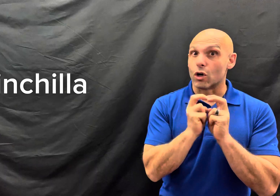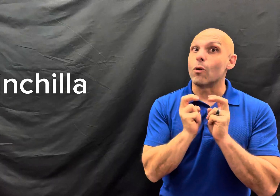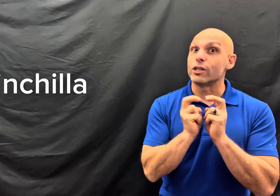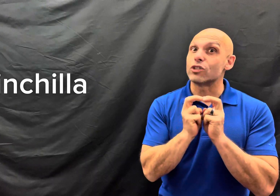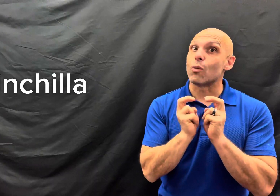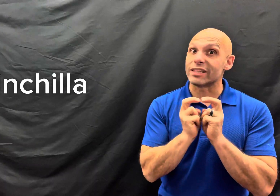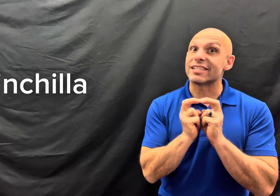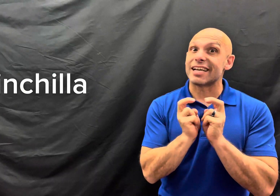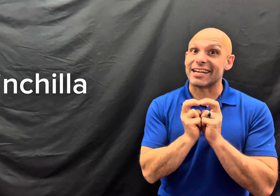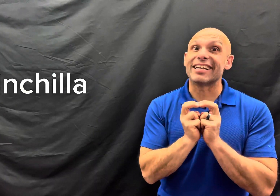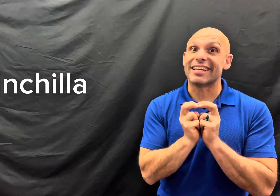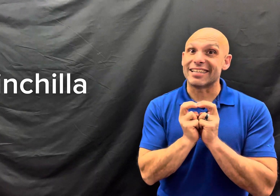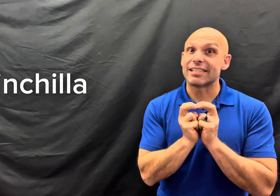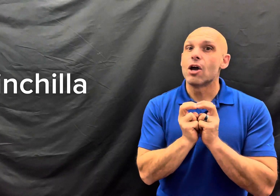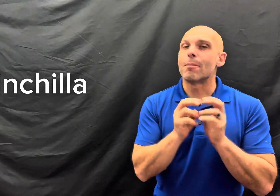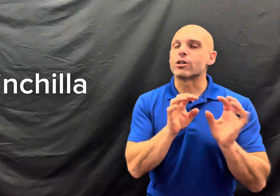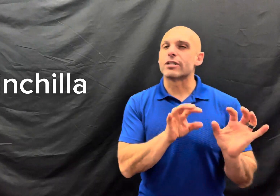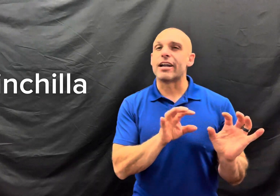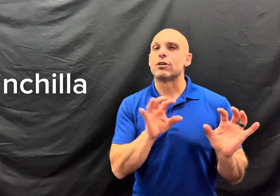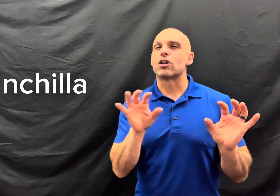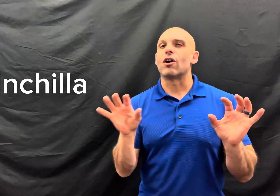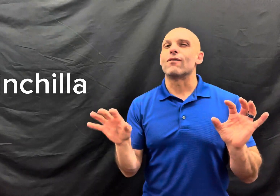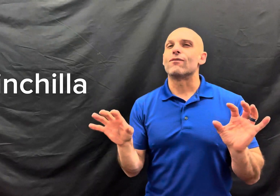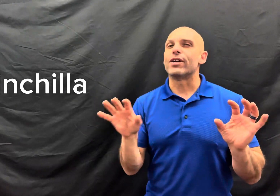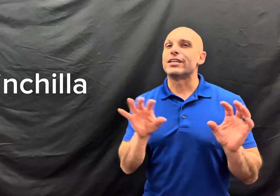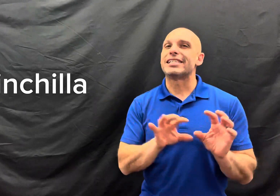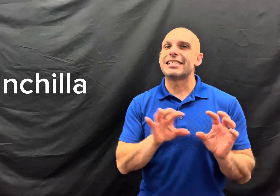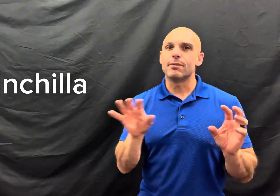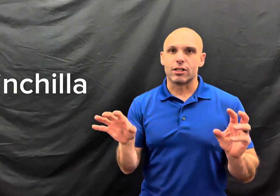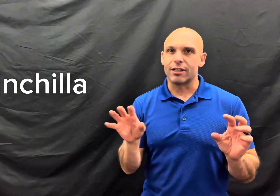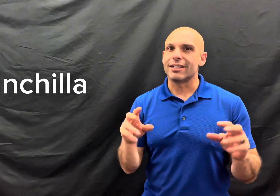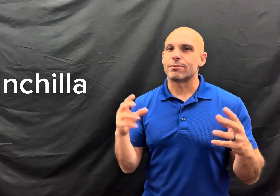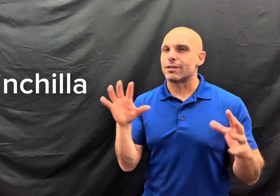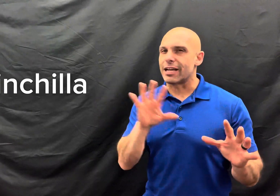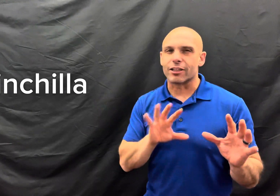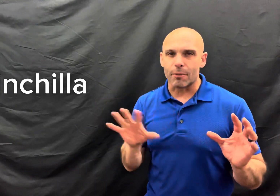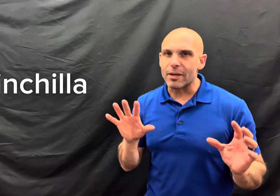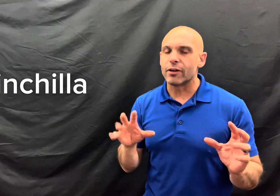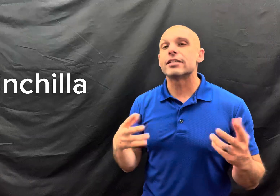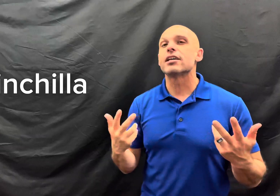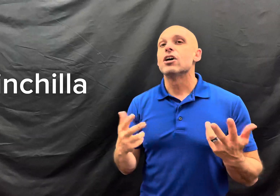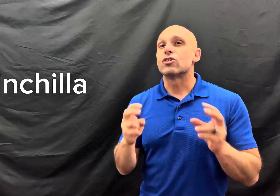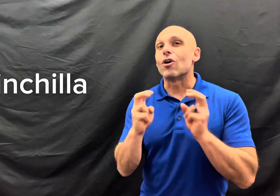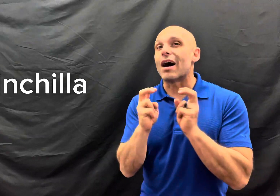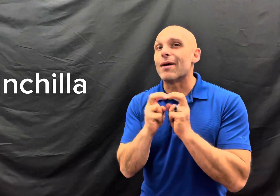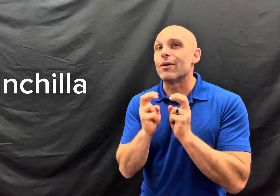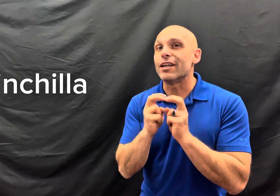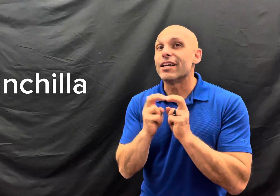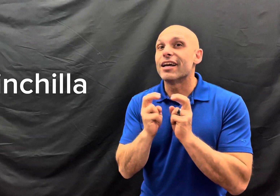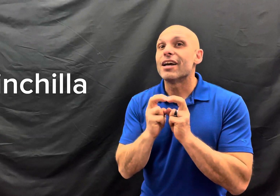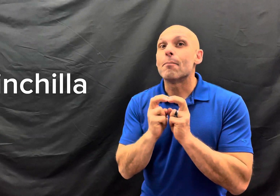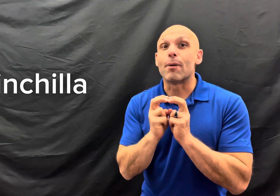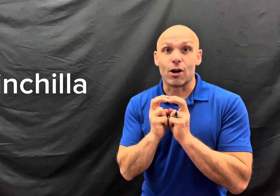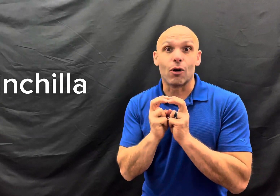which is what the sign is. But those animals are very similar, especially like their appearance, so I would borrow that